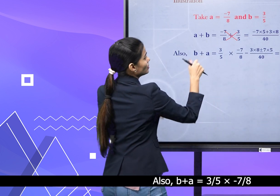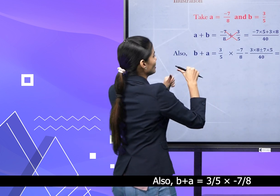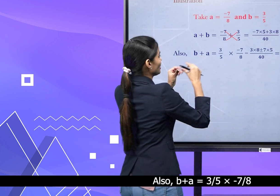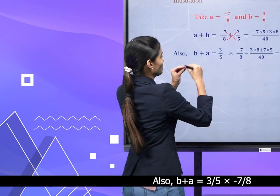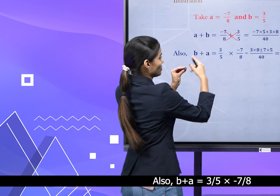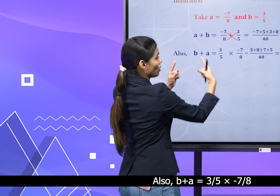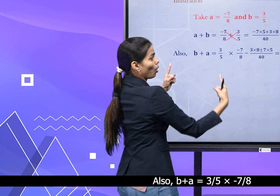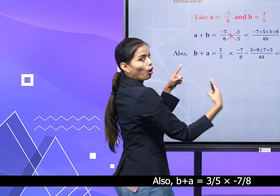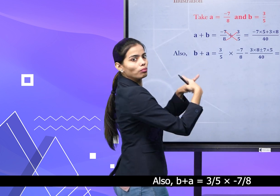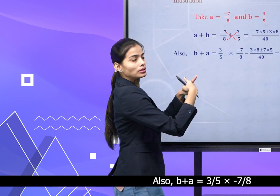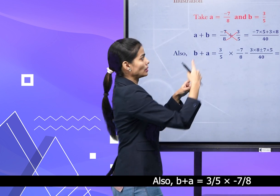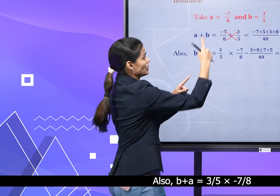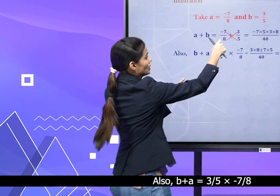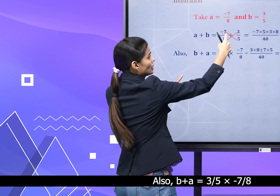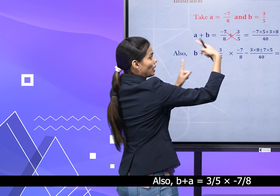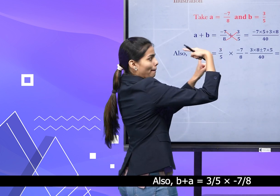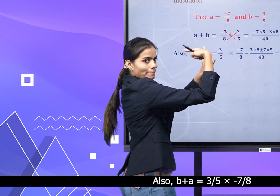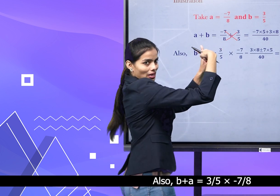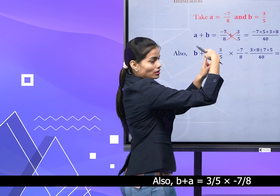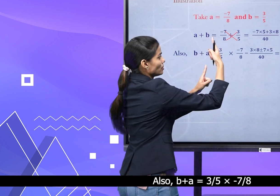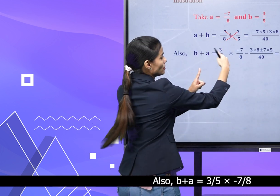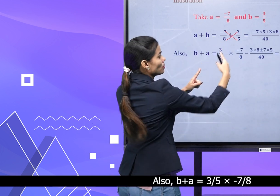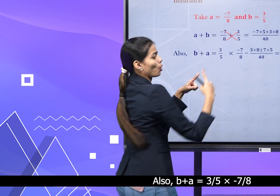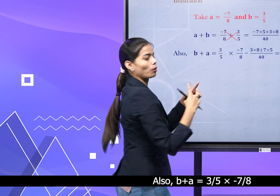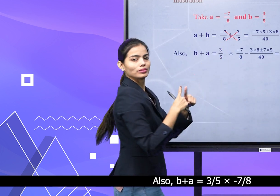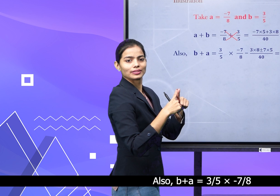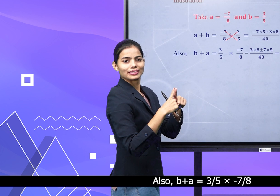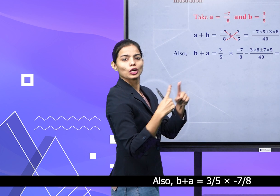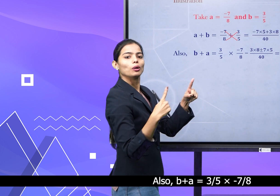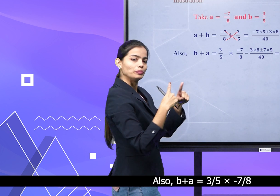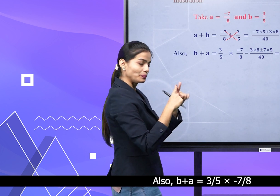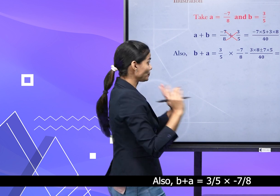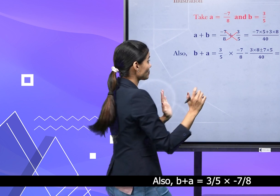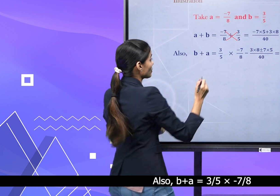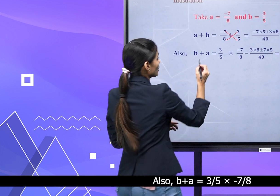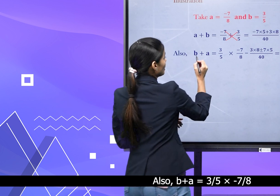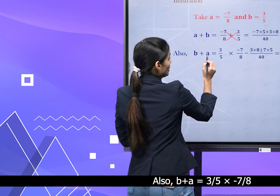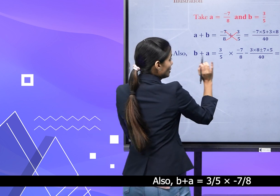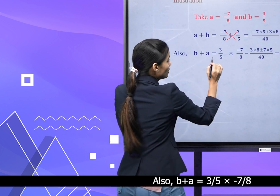Also, B plus A is equal to 3 by 5 into minus 7 by 8.